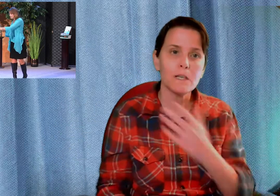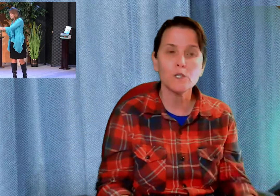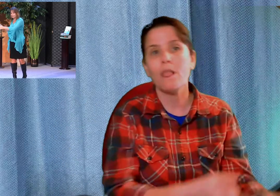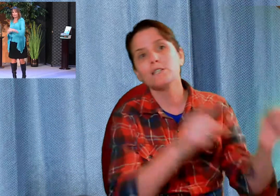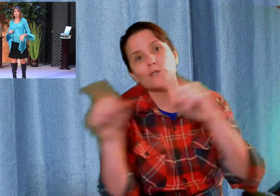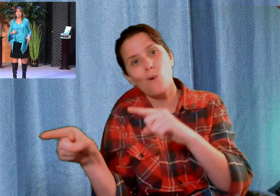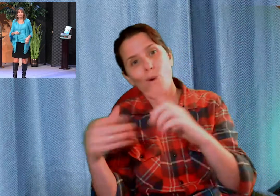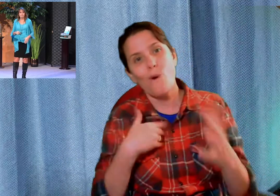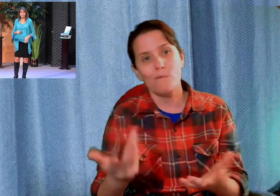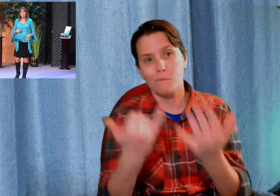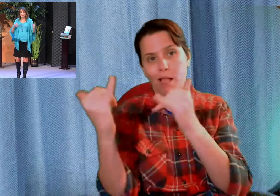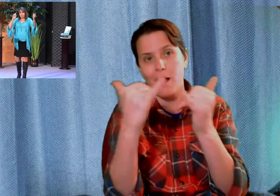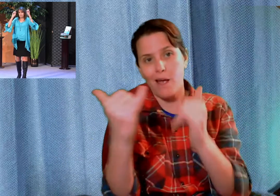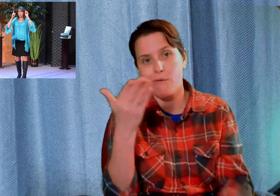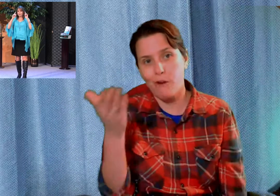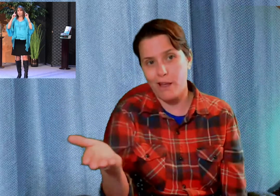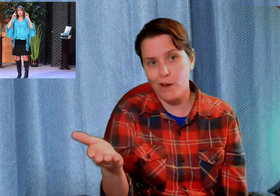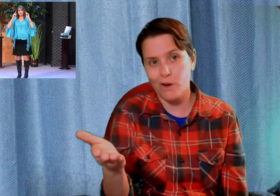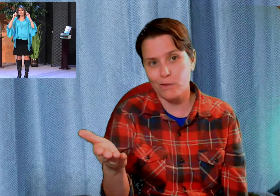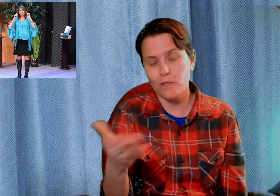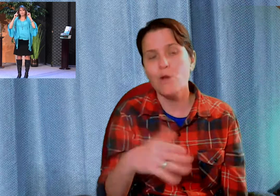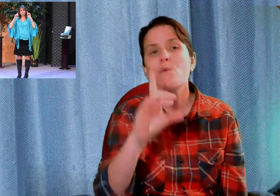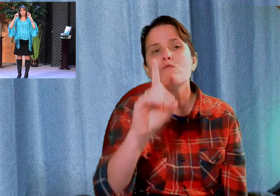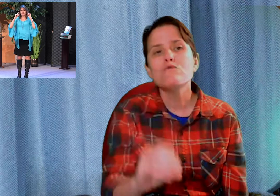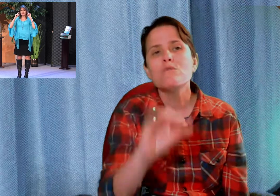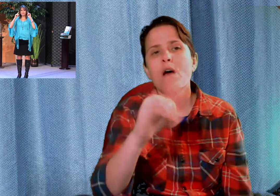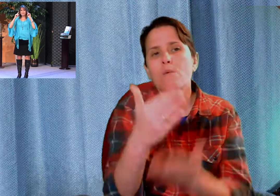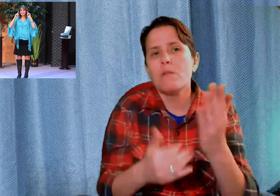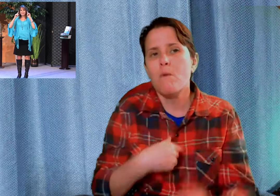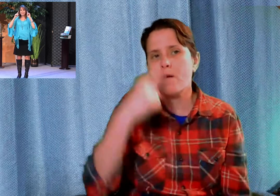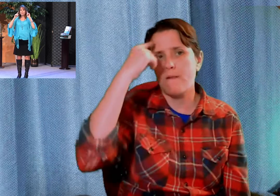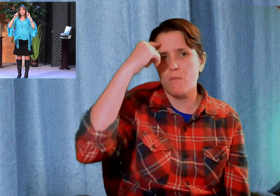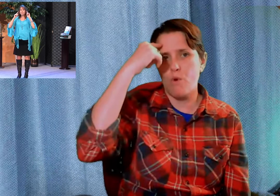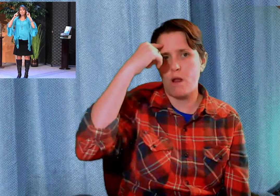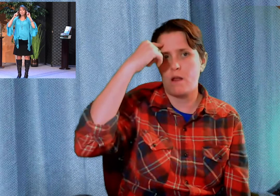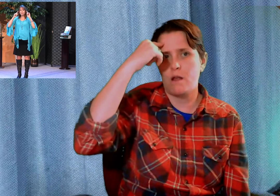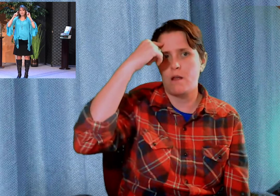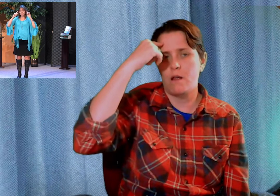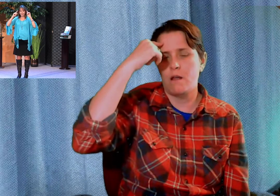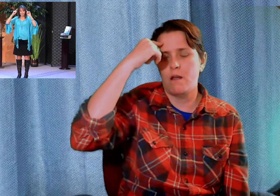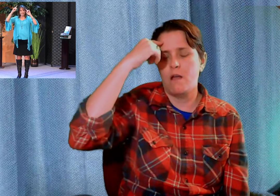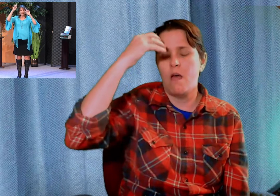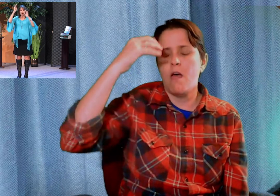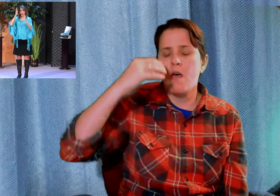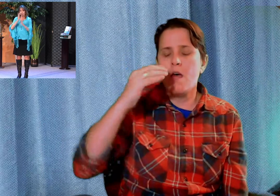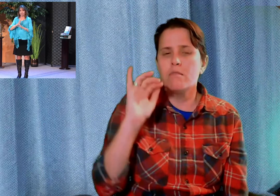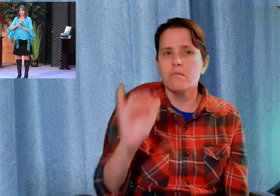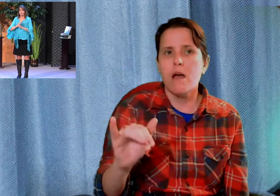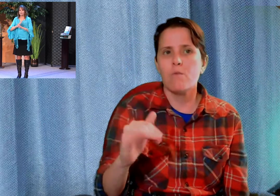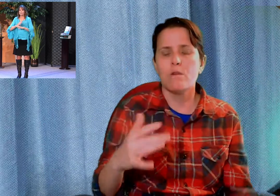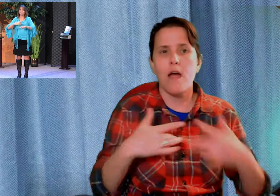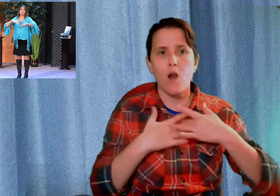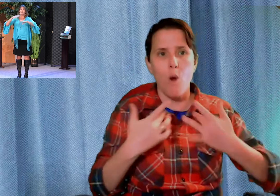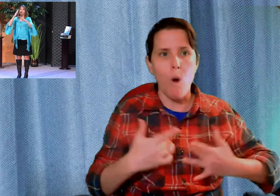go play over here. We do that with our reptilian brain. And when we do that, Heart